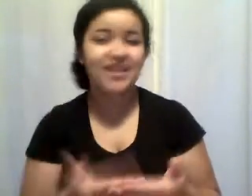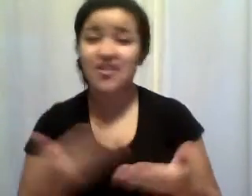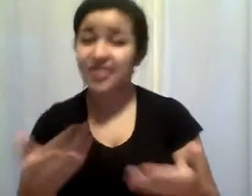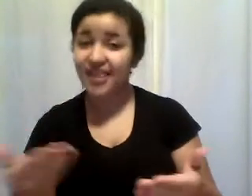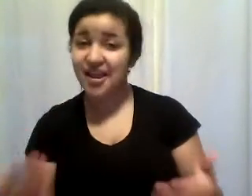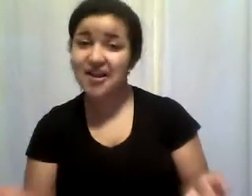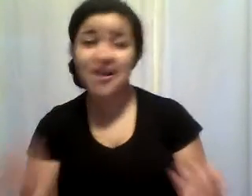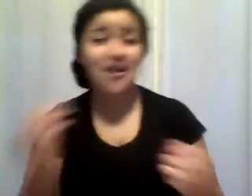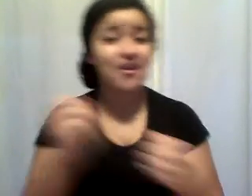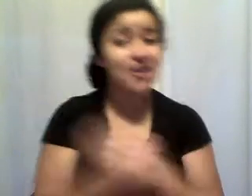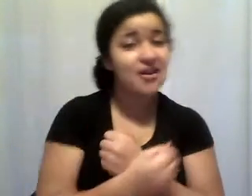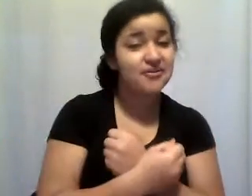little thing called love